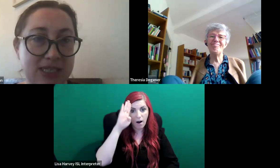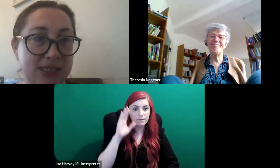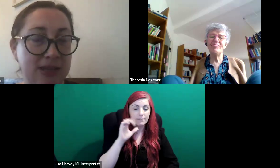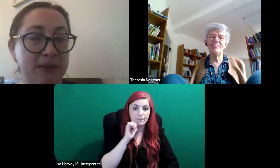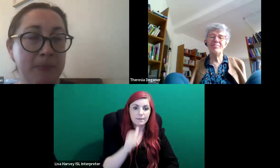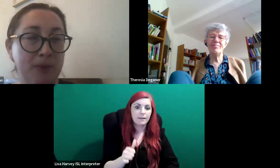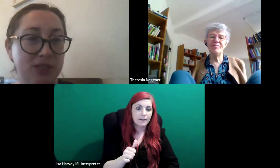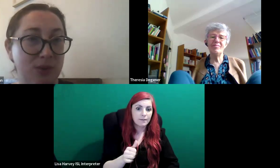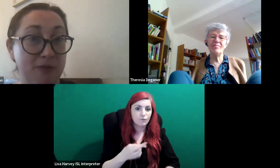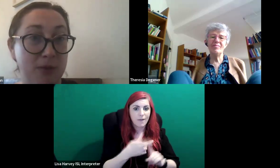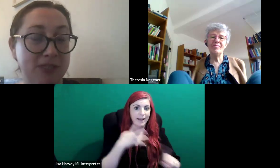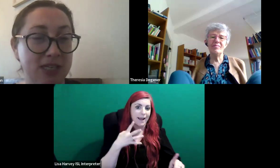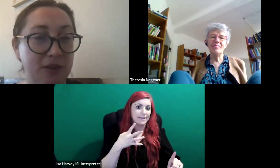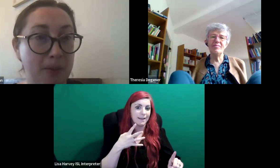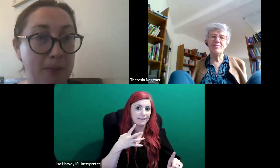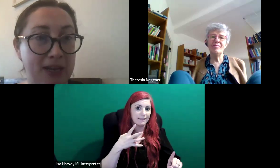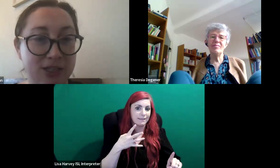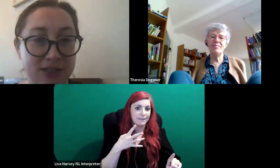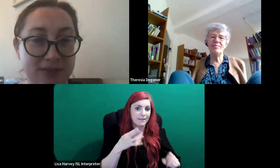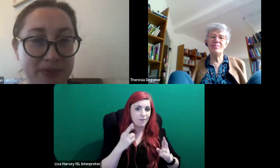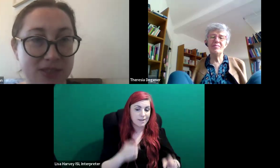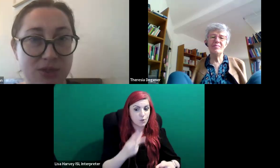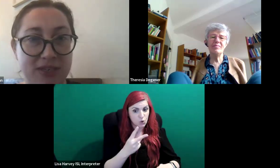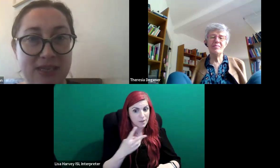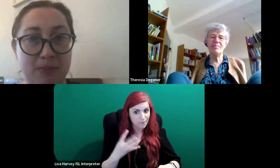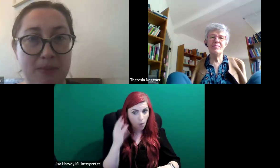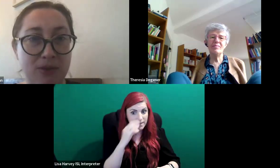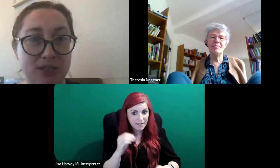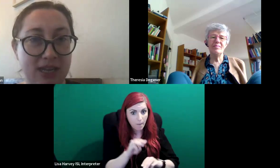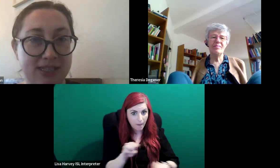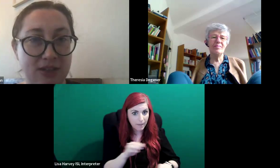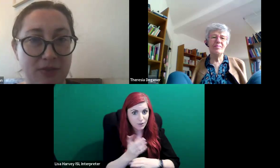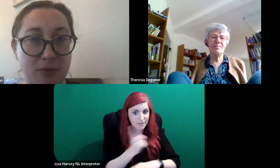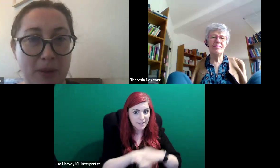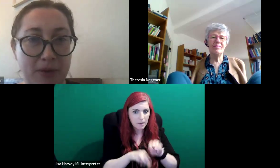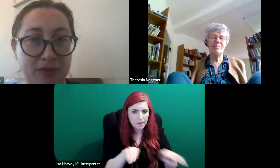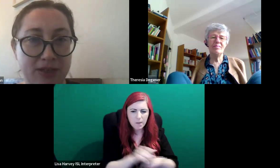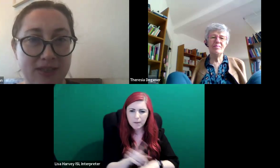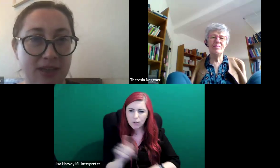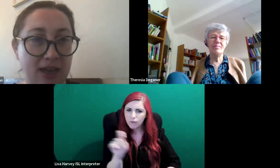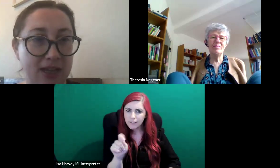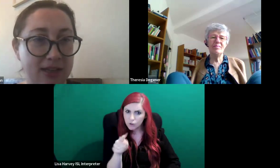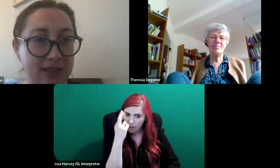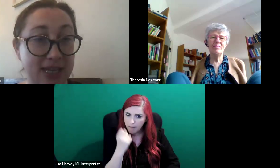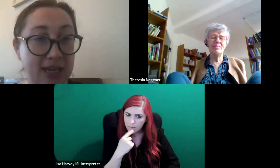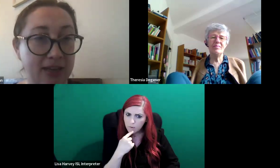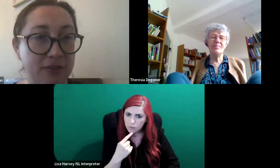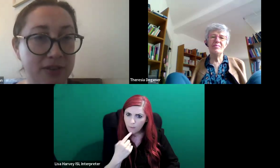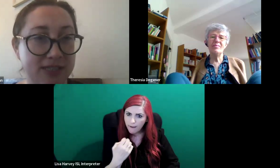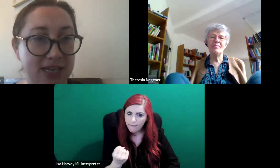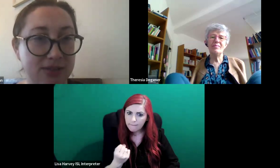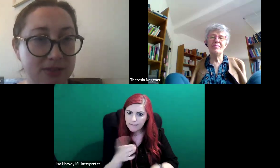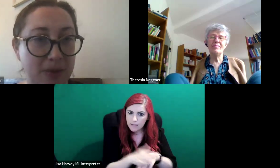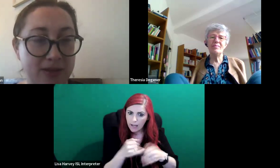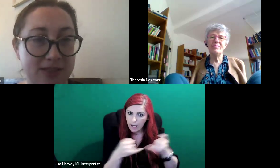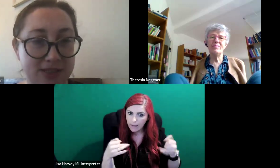disabled citizens, which is 24% of our population? So Theresia, maybe you can tell us if you remember if there's a deadline